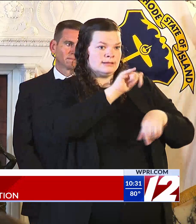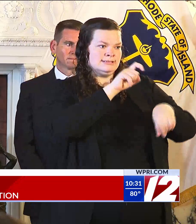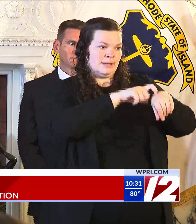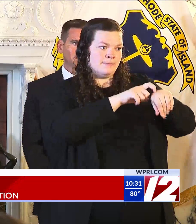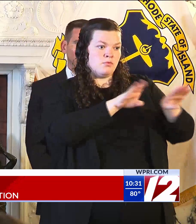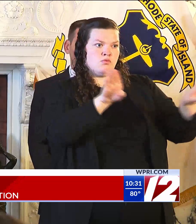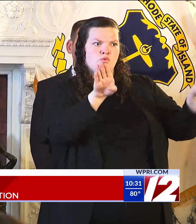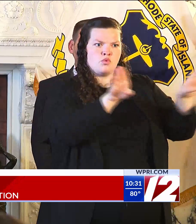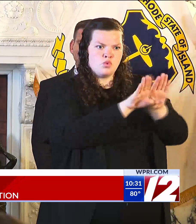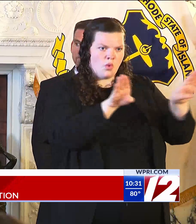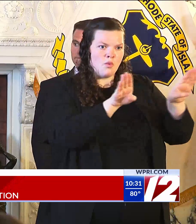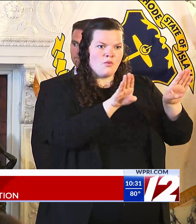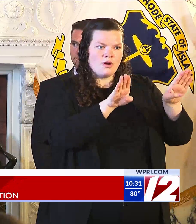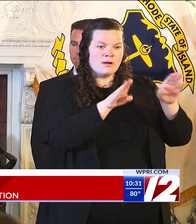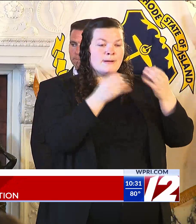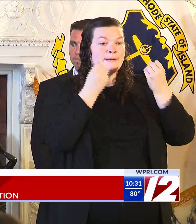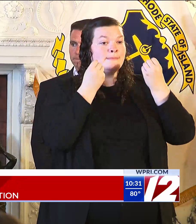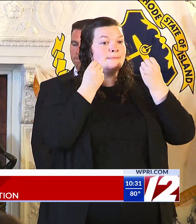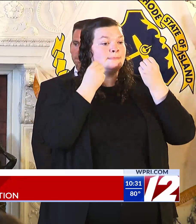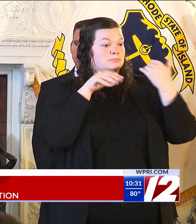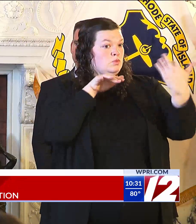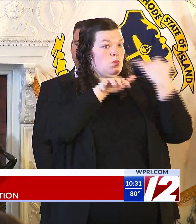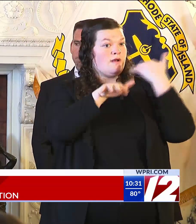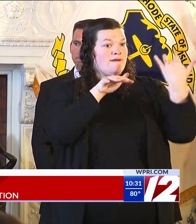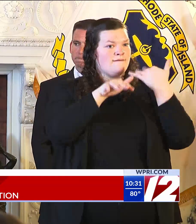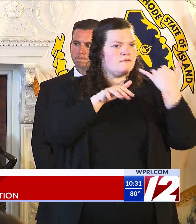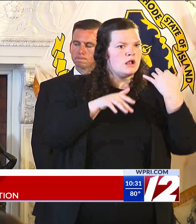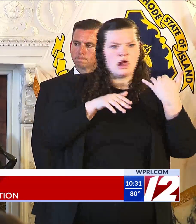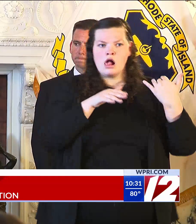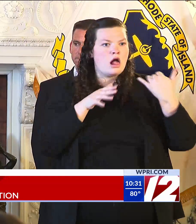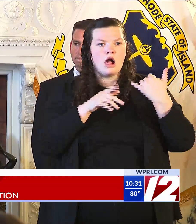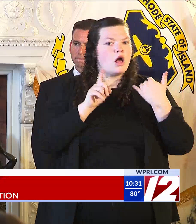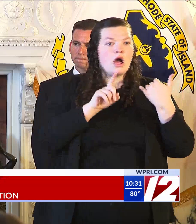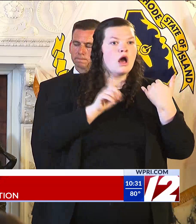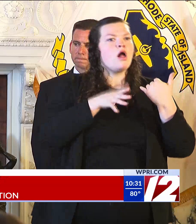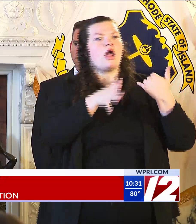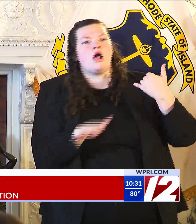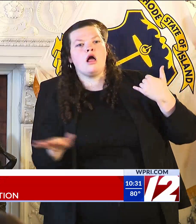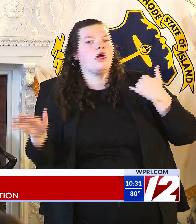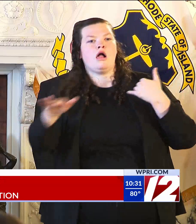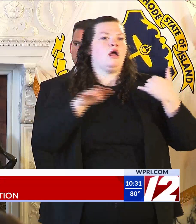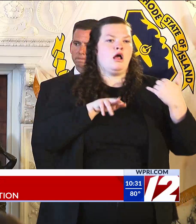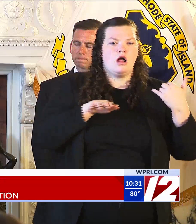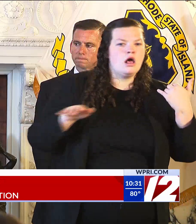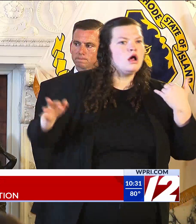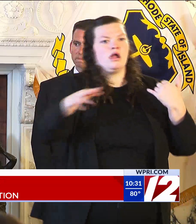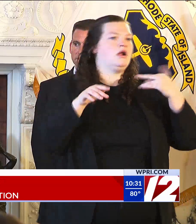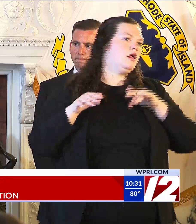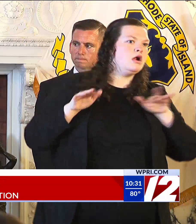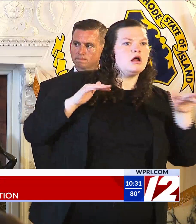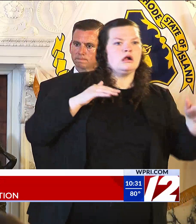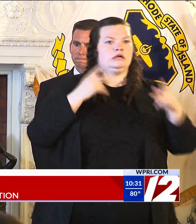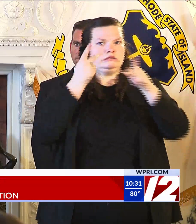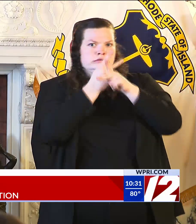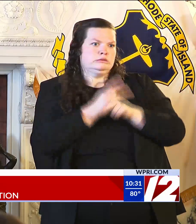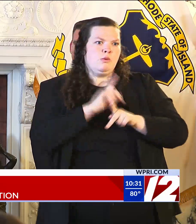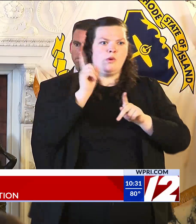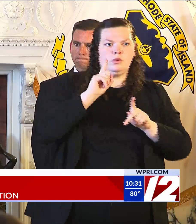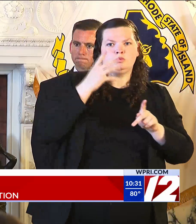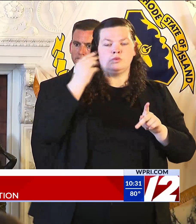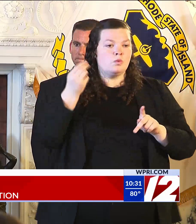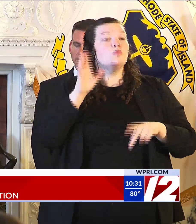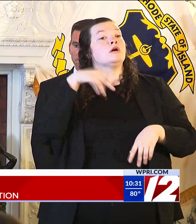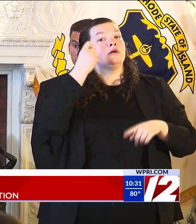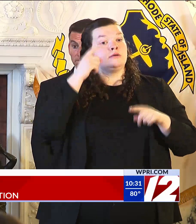was being constructed, was being diverted onto the highway. The permanent number and the actual number of vehicles per day